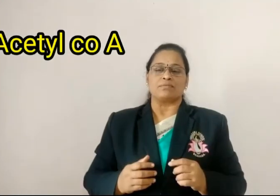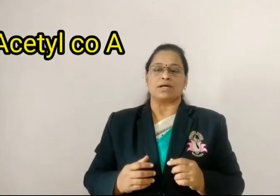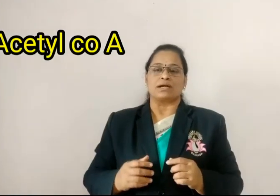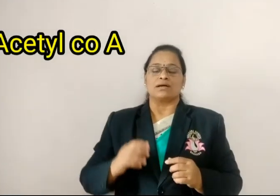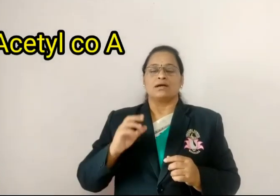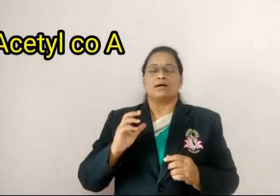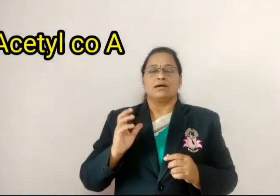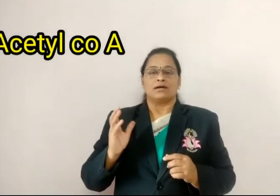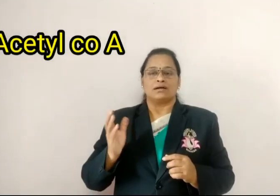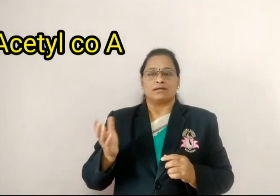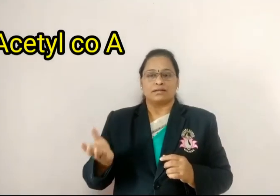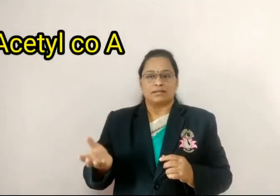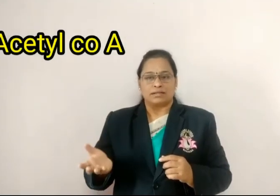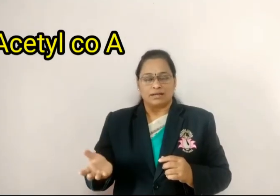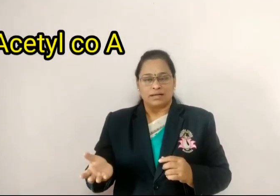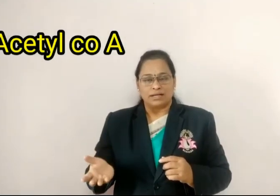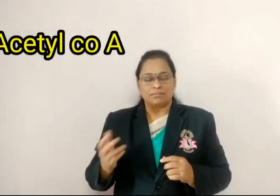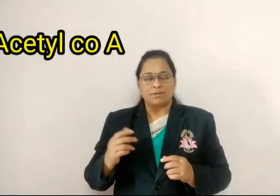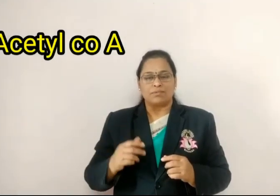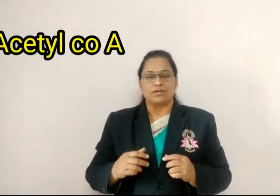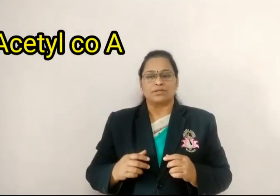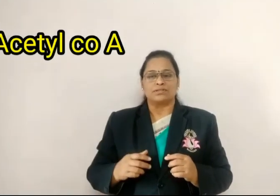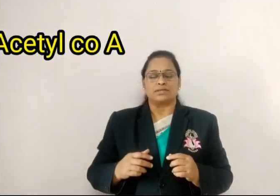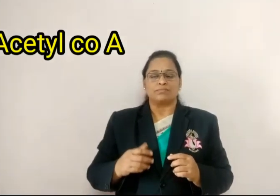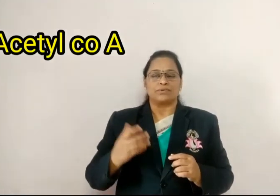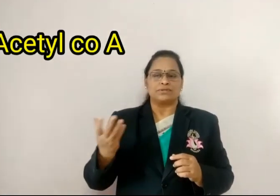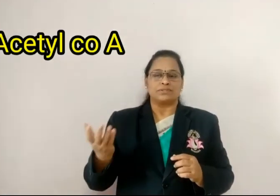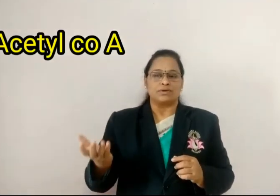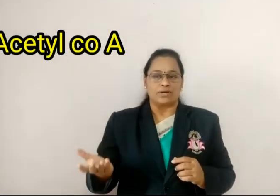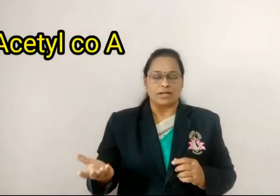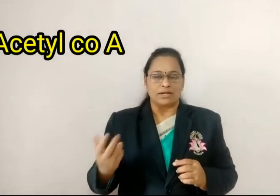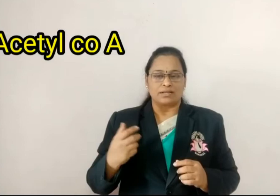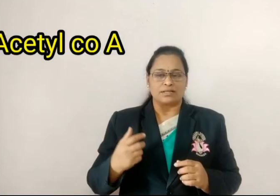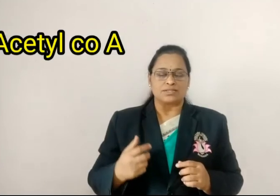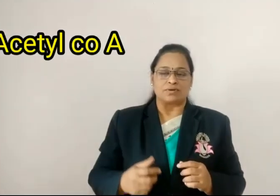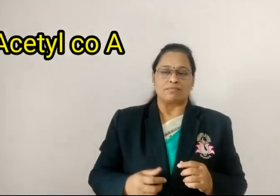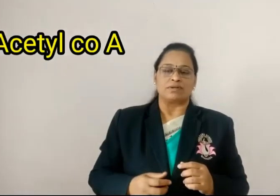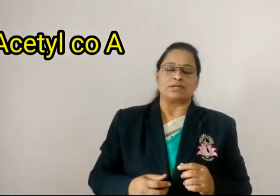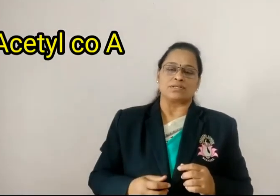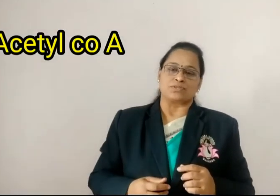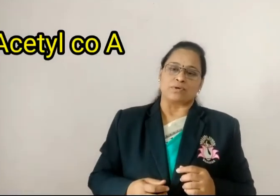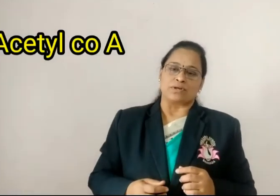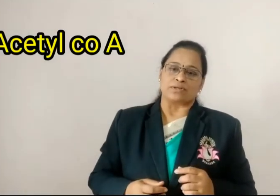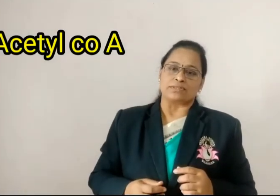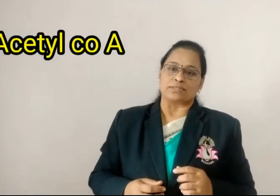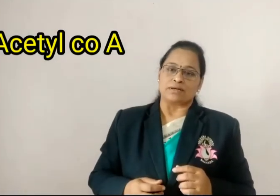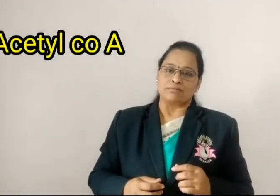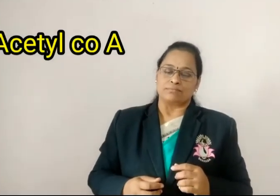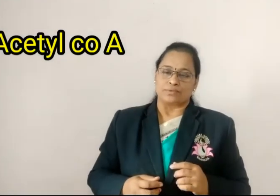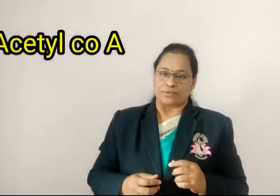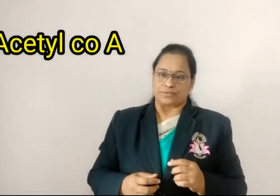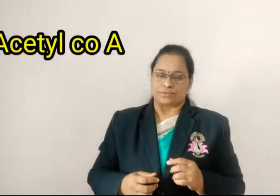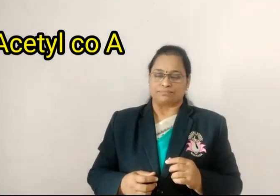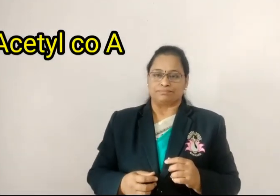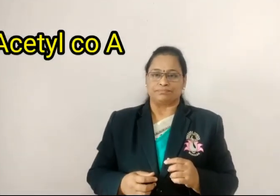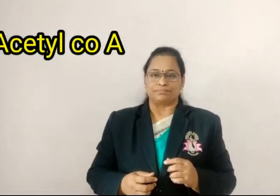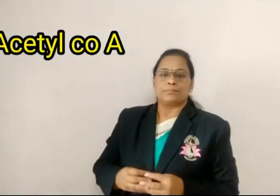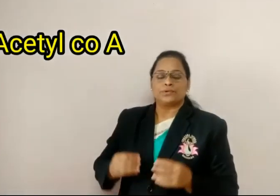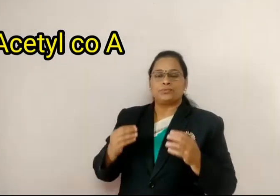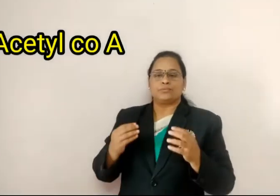that the ATP molecules are produced, or NADH2, FADH2 molecules are produced.